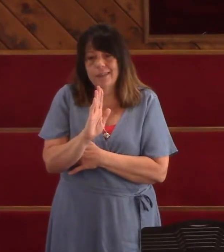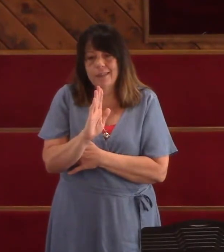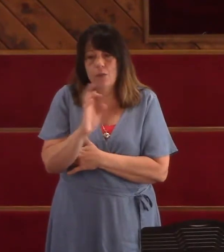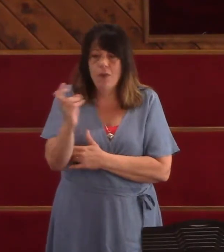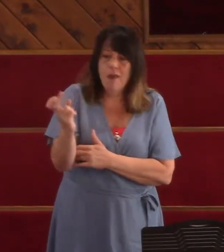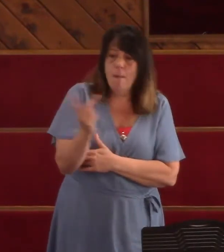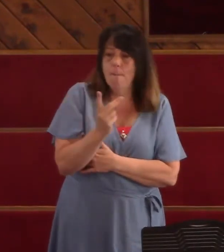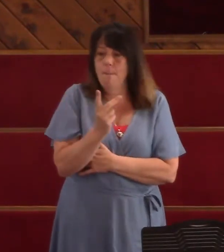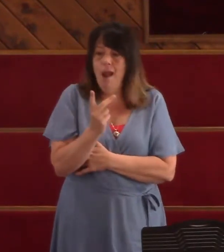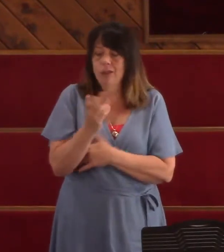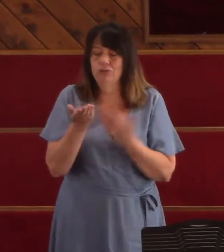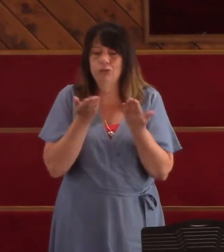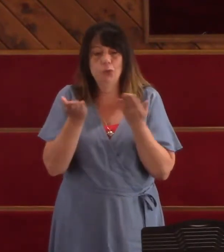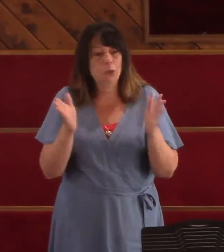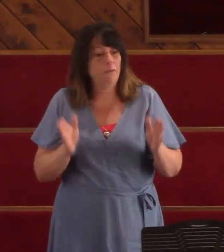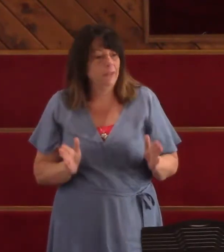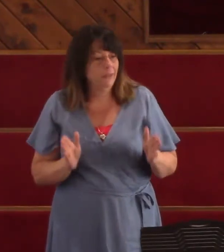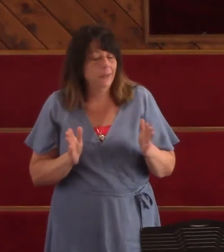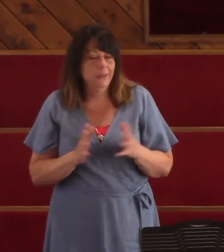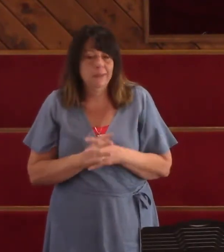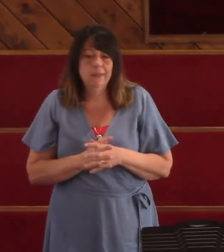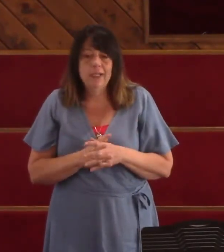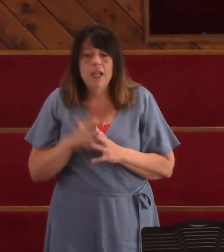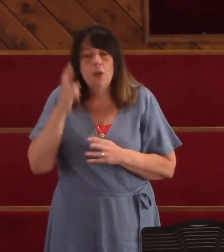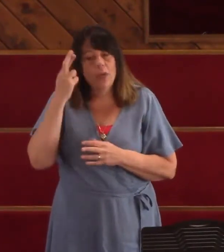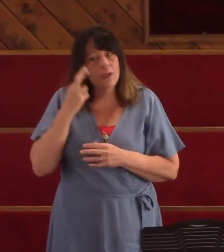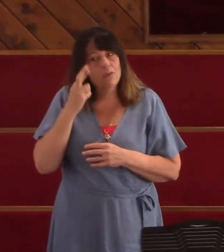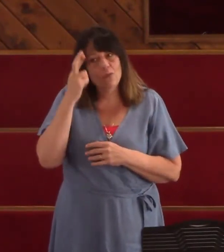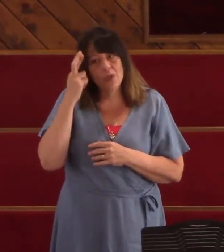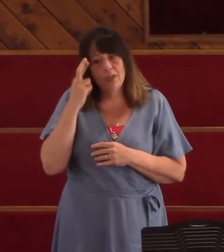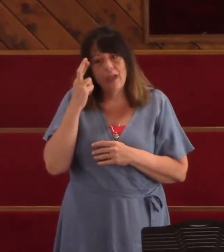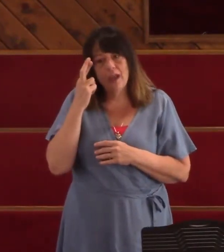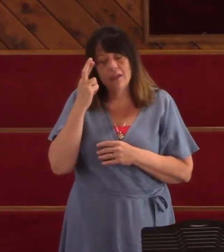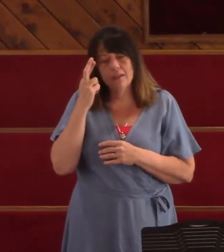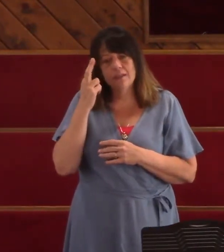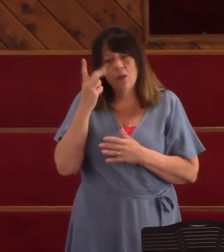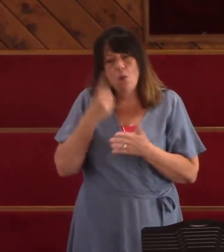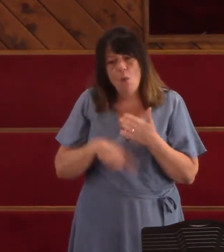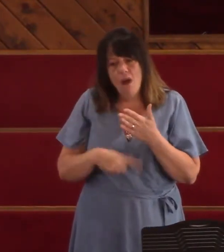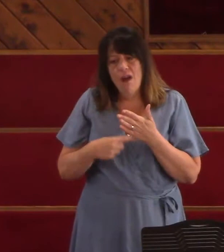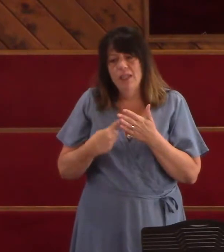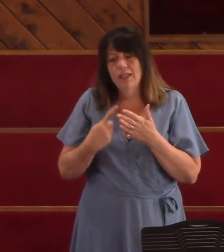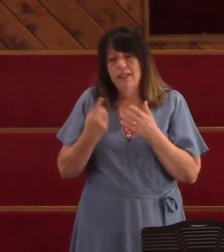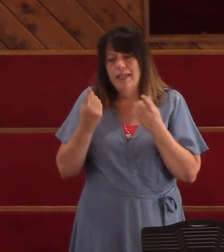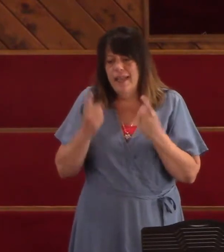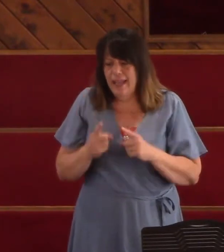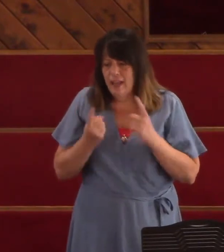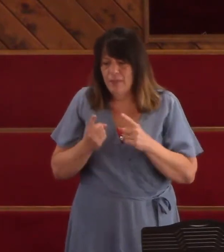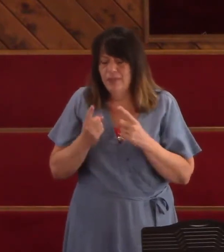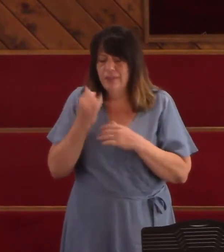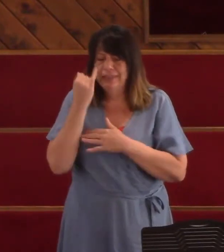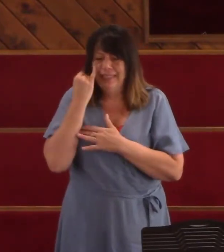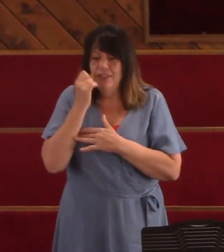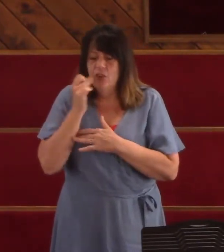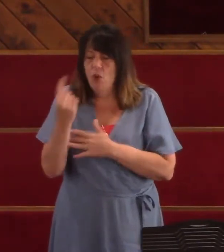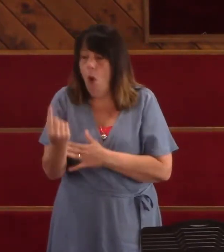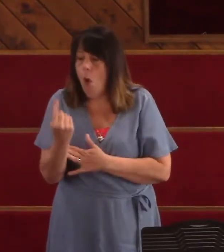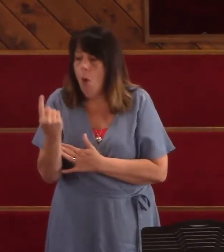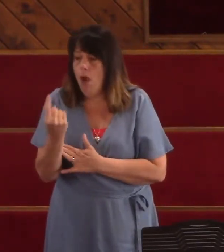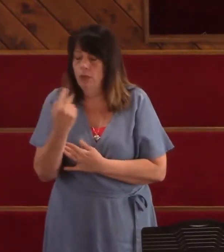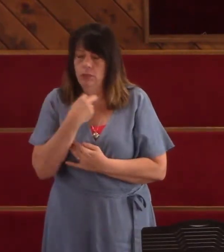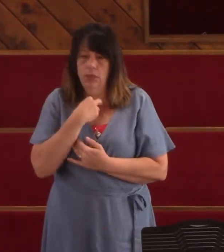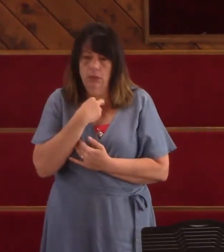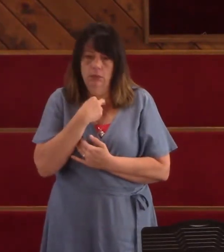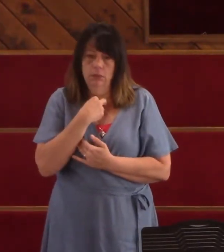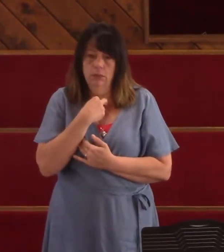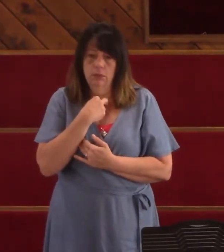into service to realize what the shut-ins are going through and be much in prayer for them. And then we want